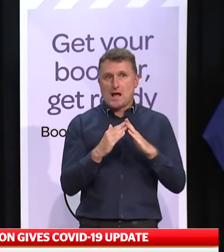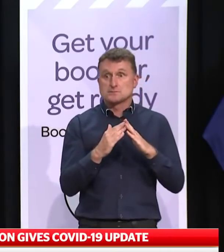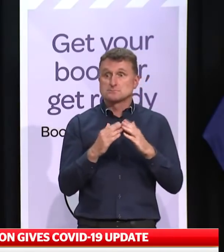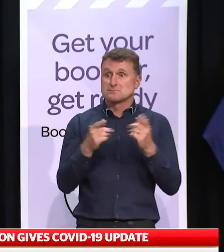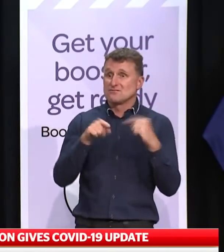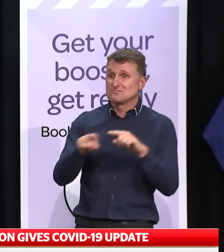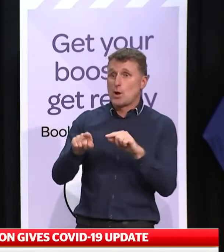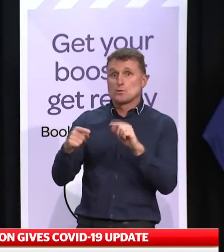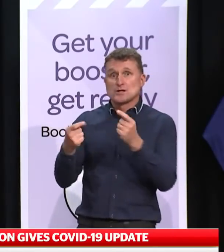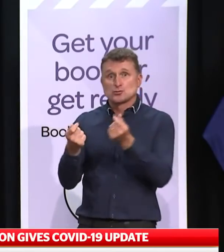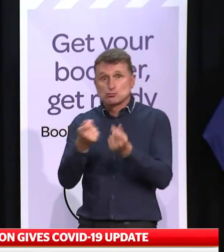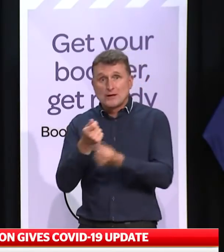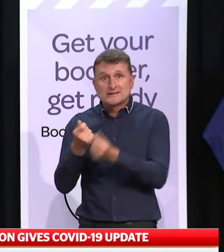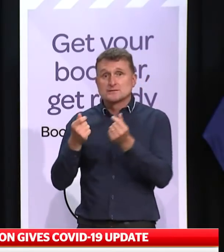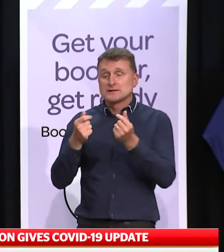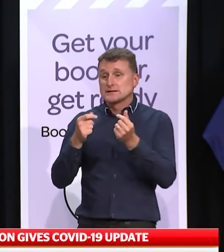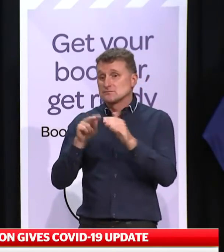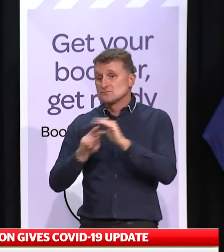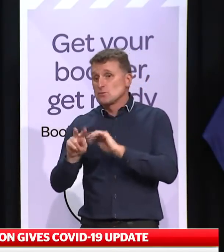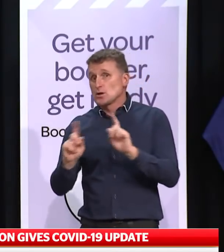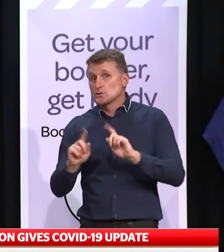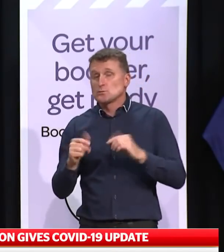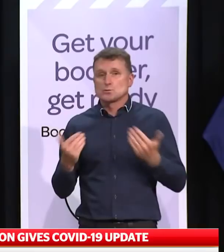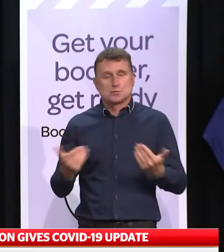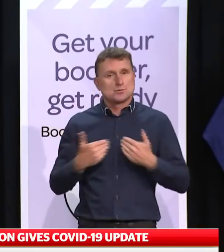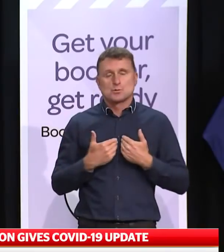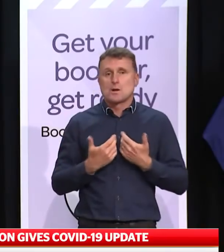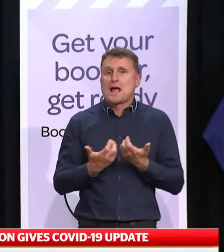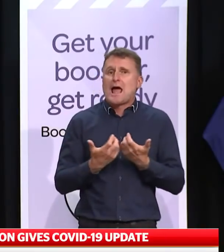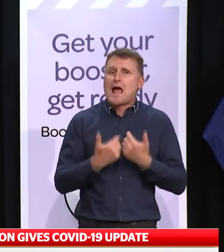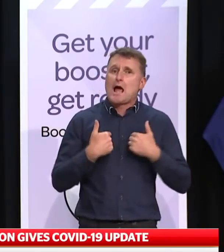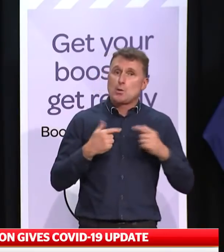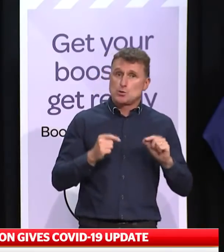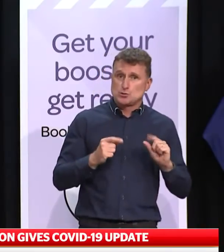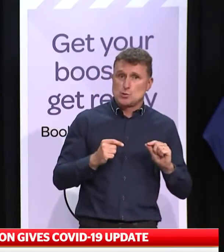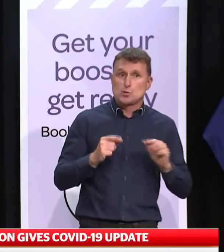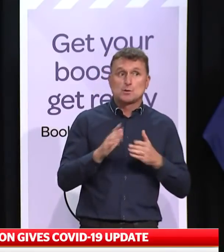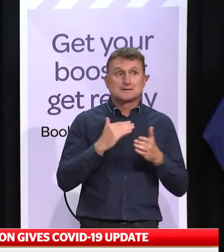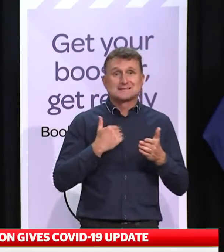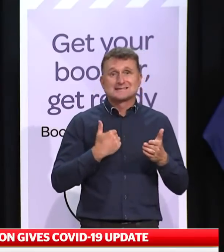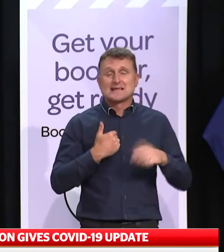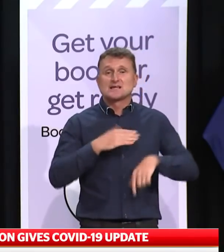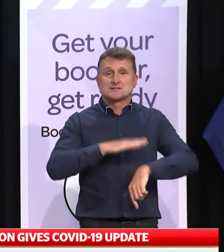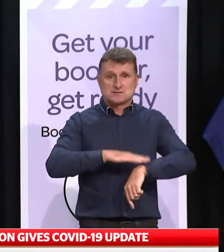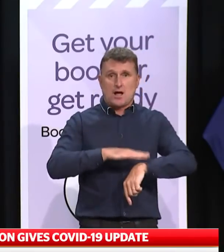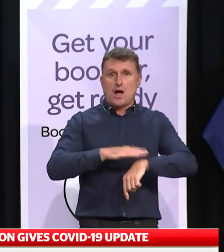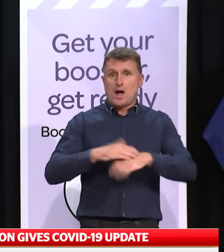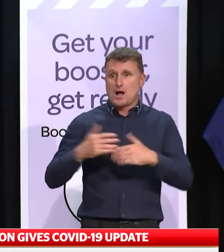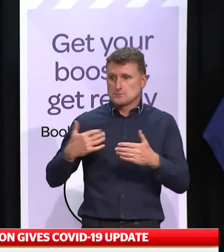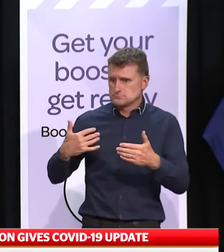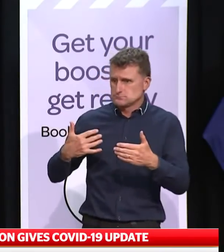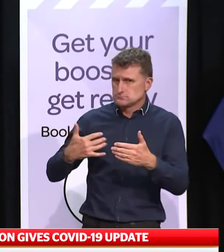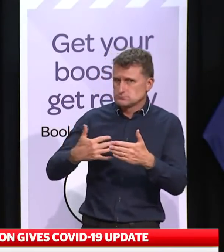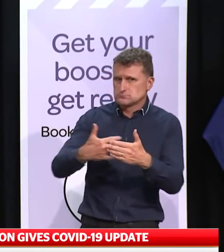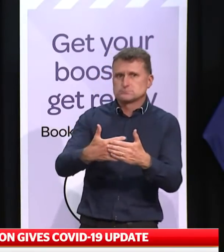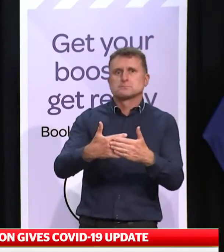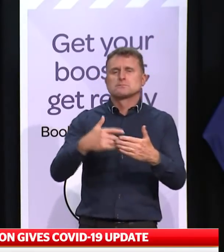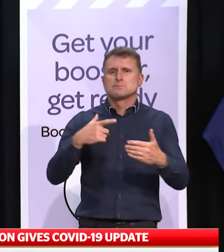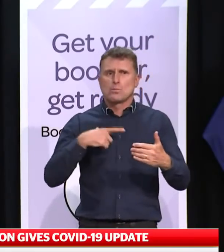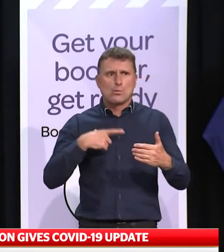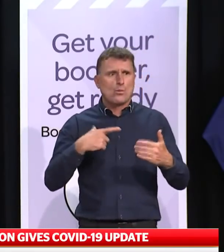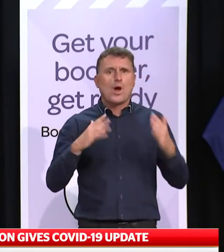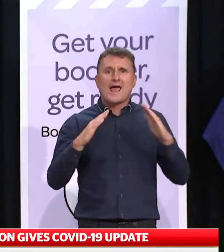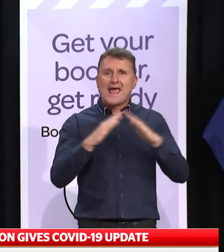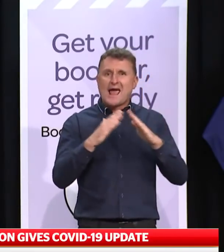not. How do we do it? We do it, unfortunately, over a long period of time, because it takes a long time to build up the stock